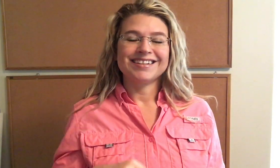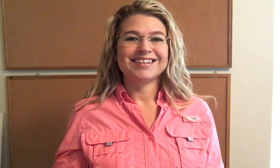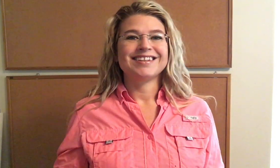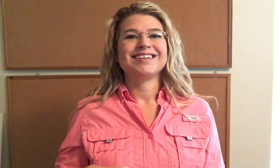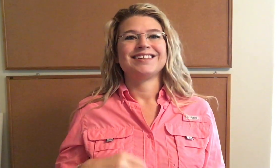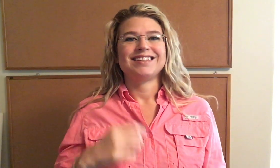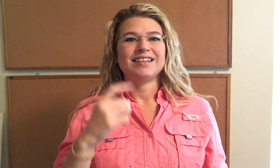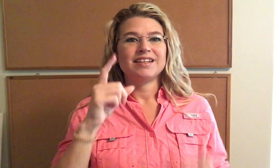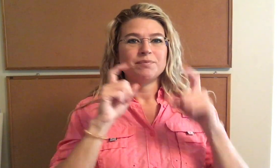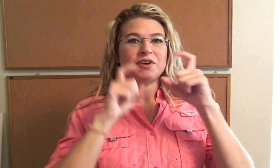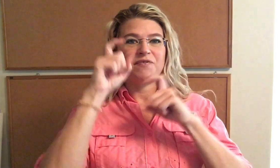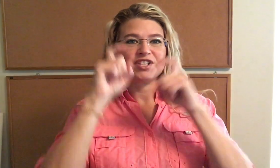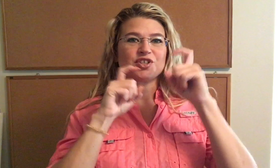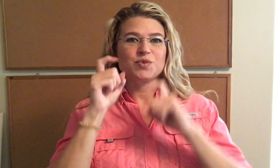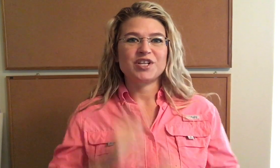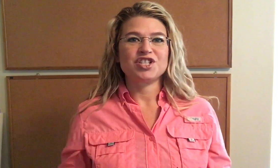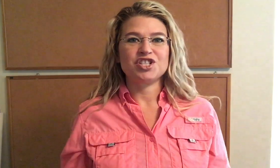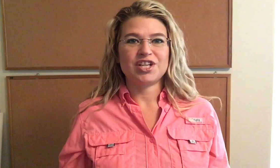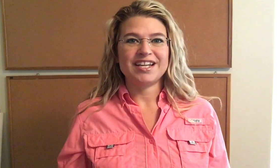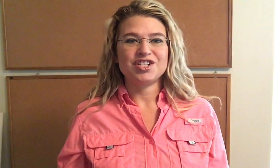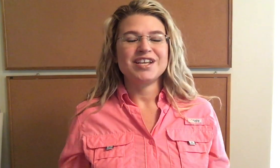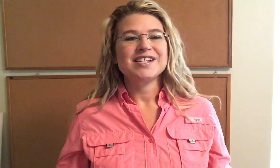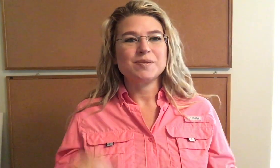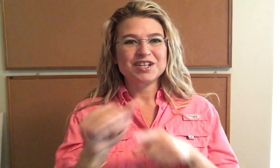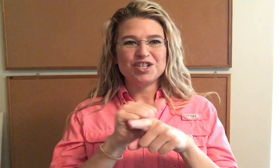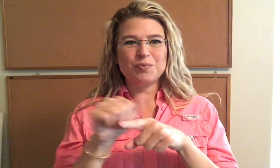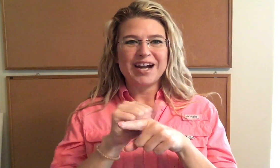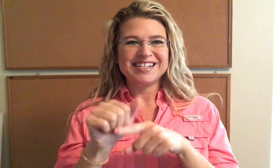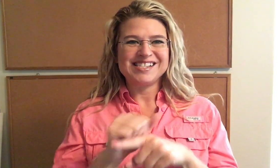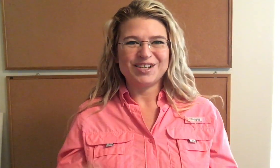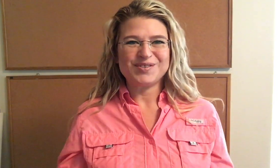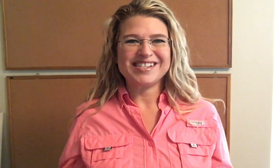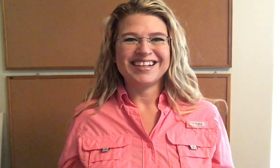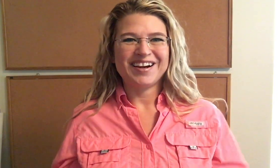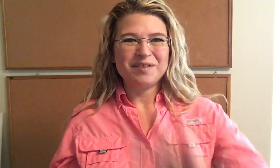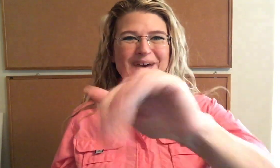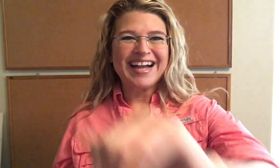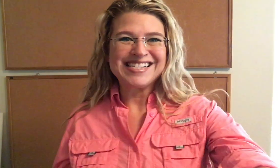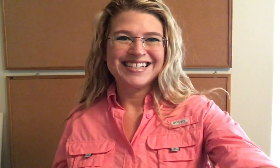my facial expressions change. So make sure you practice those. All right, bye guys.